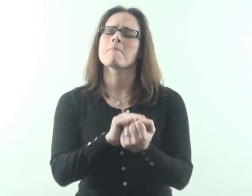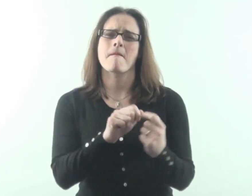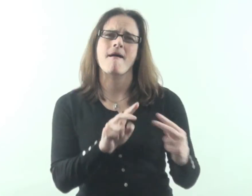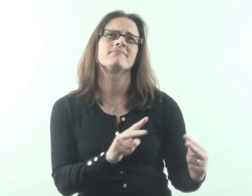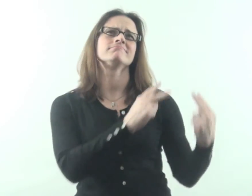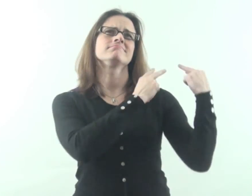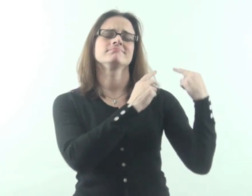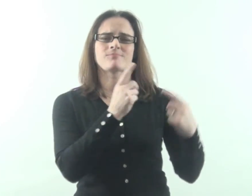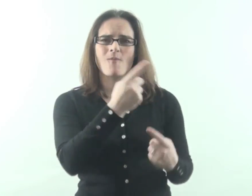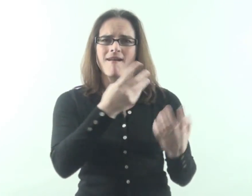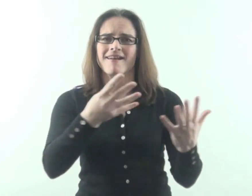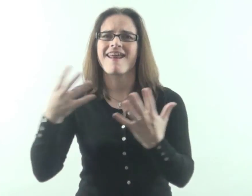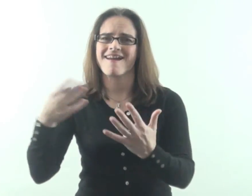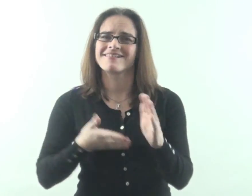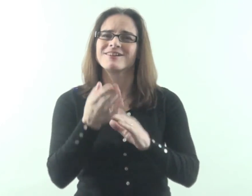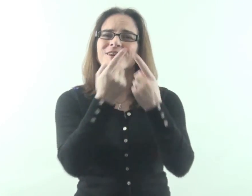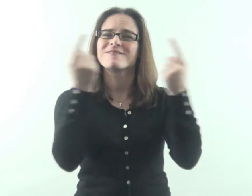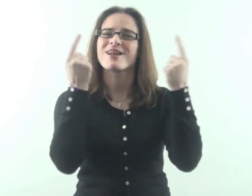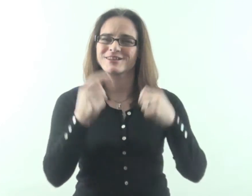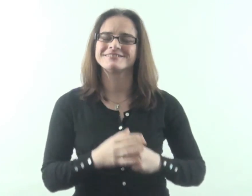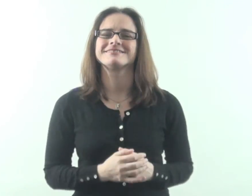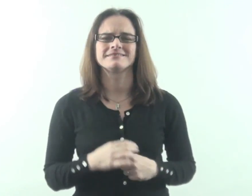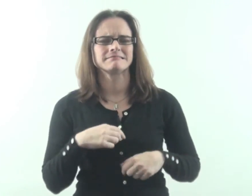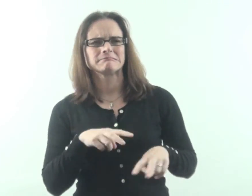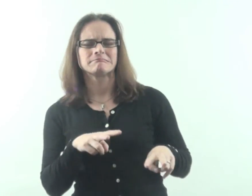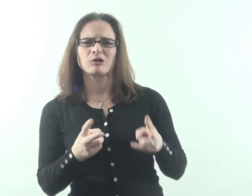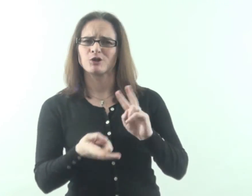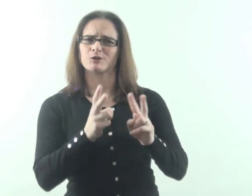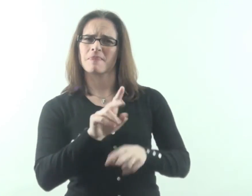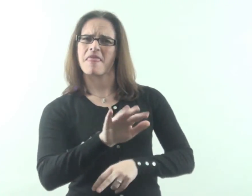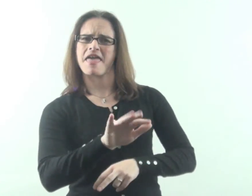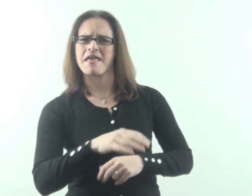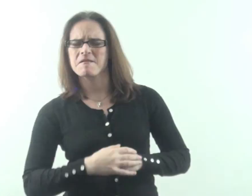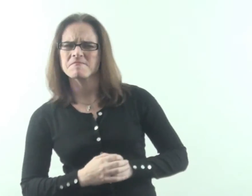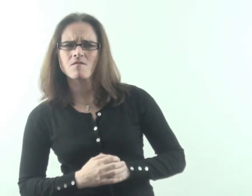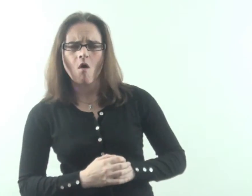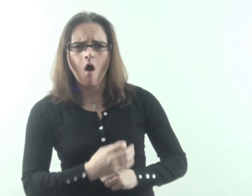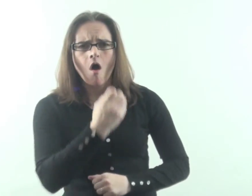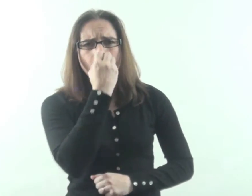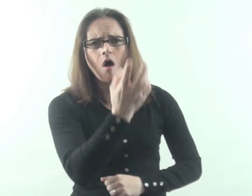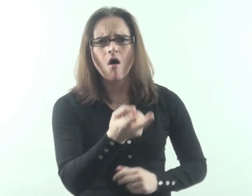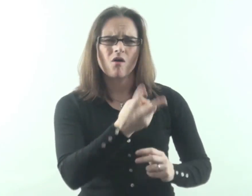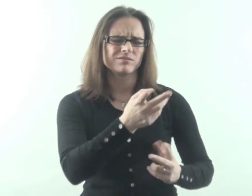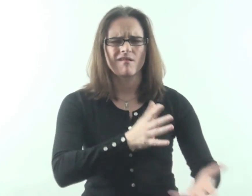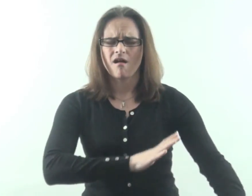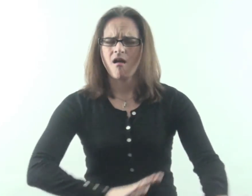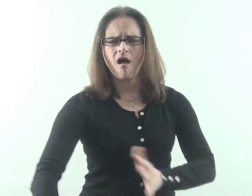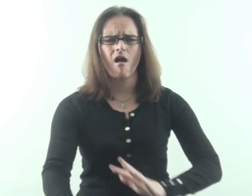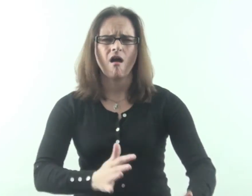Wow. I remember in my time back in 1999 when I went to university. There was interpreters there with